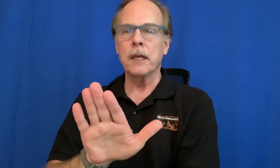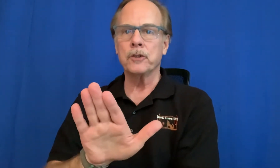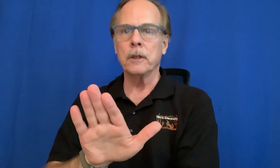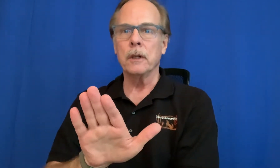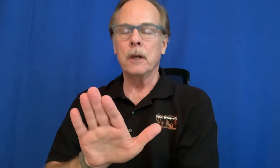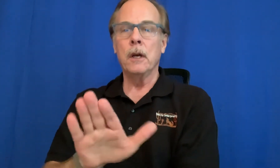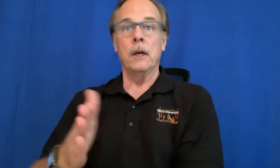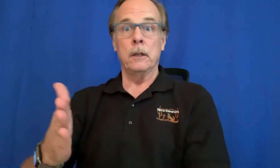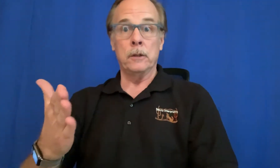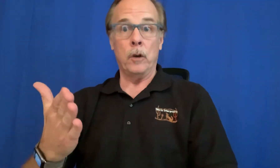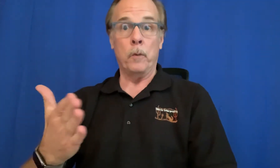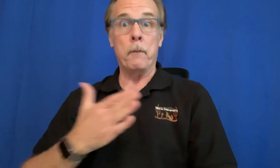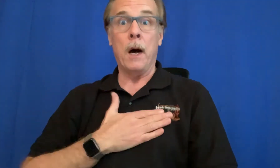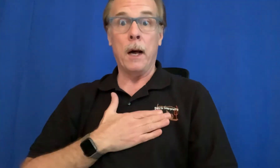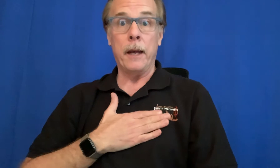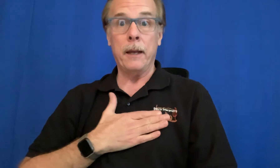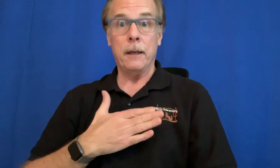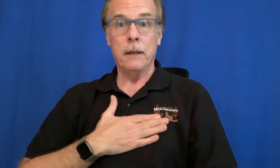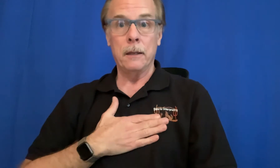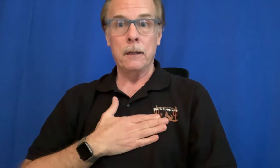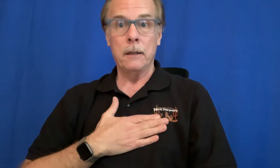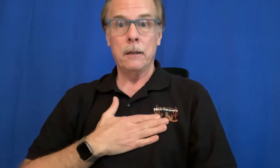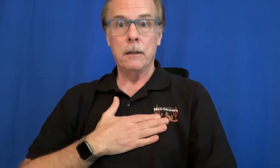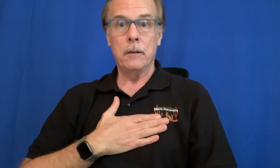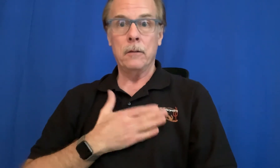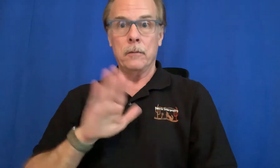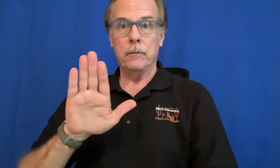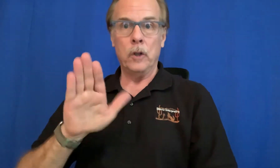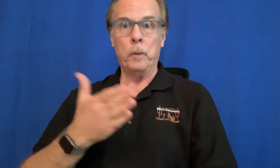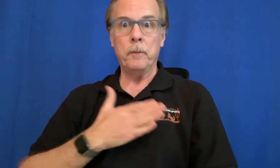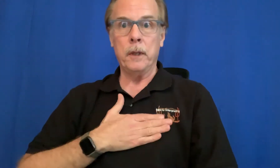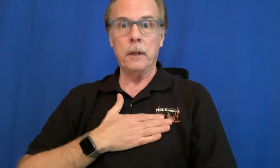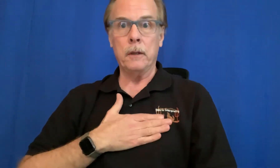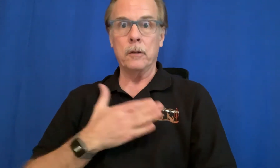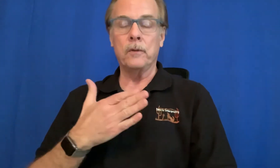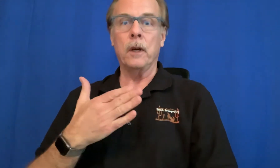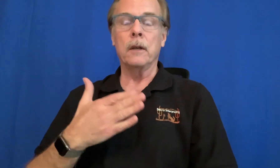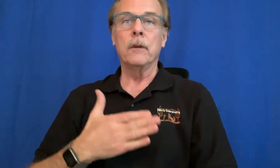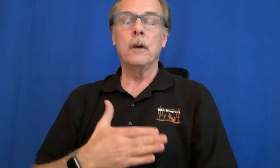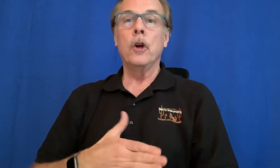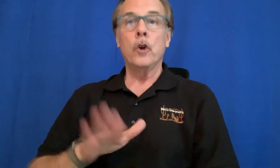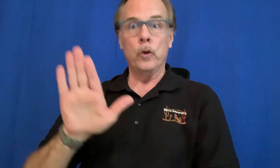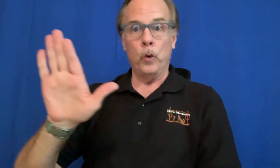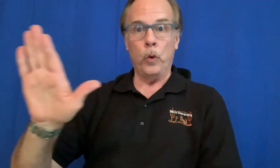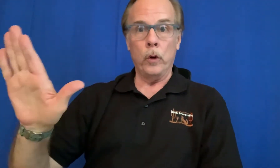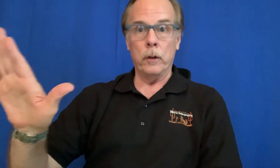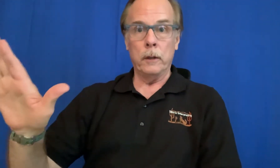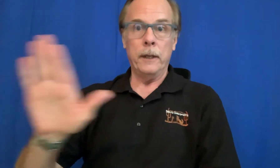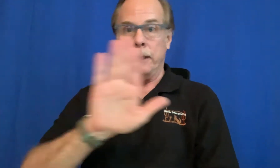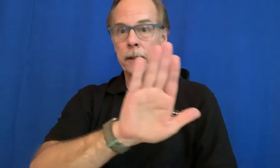possession. So my, open B, close 5. Your,